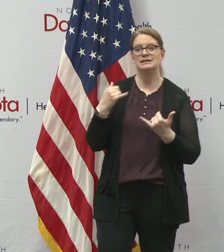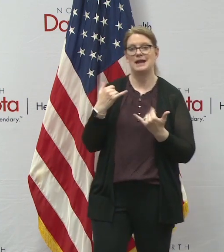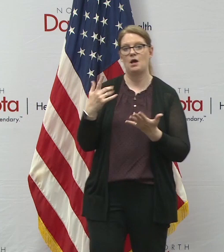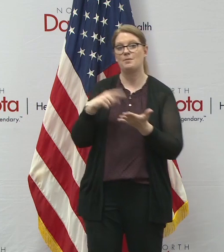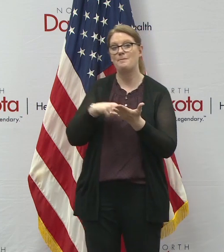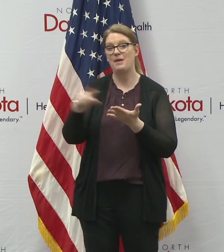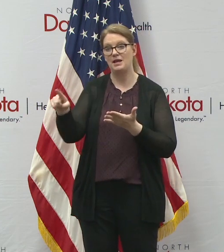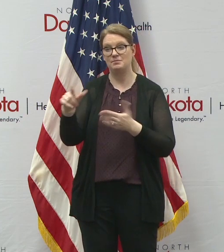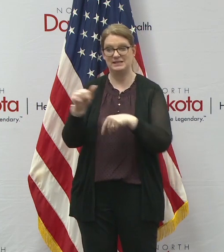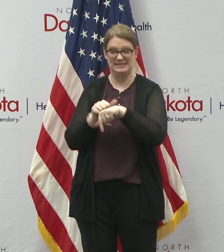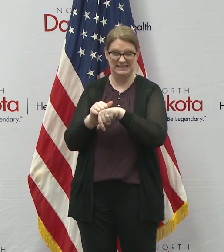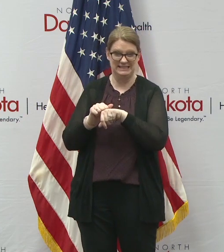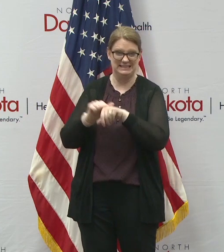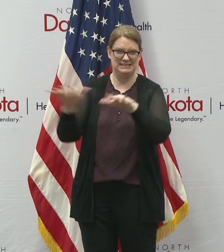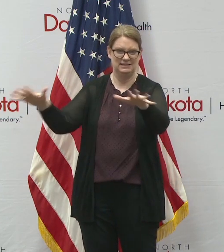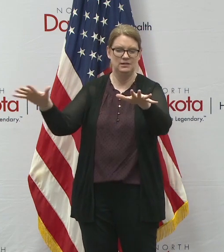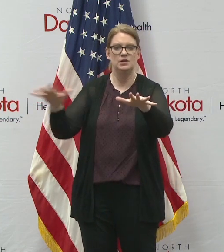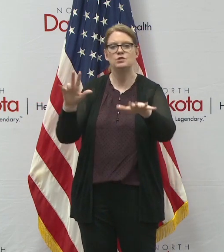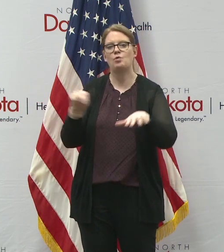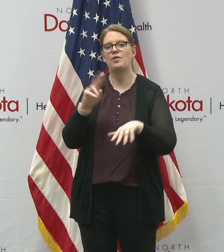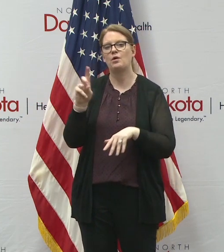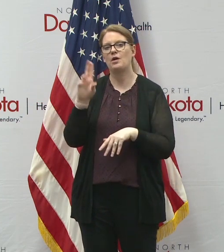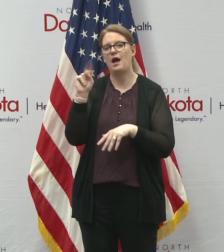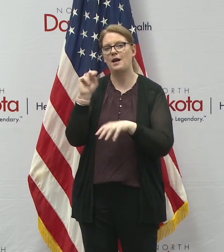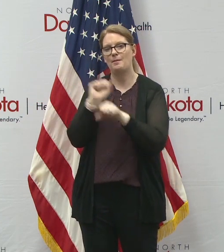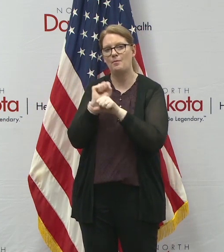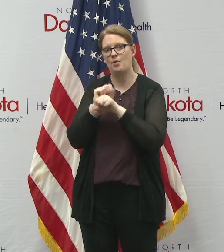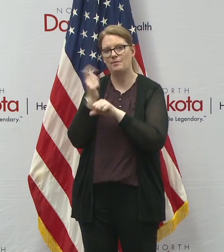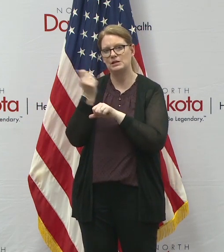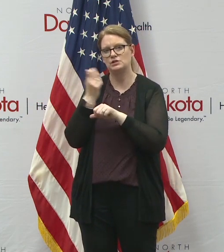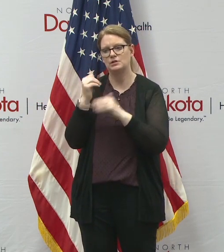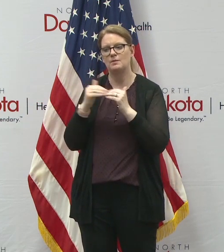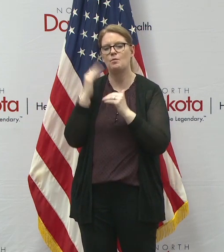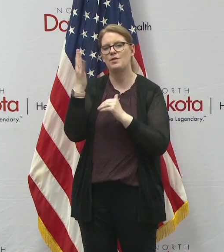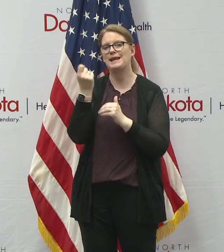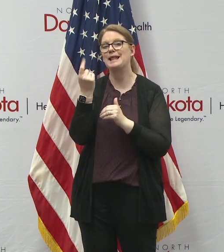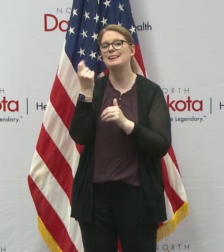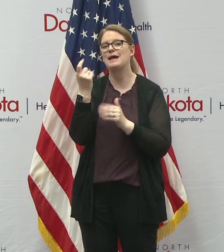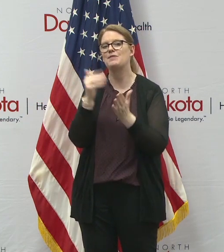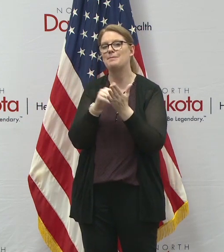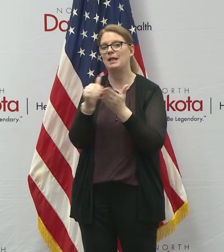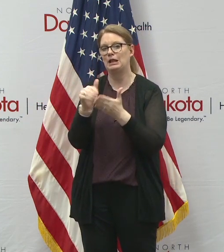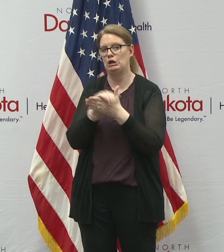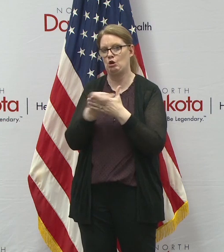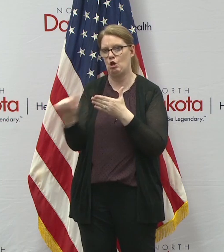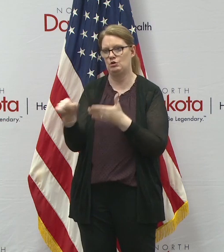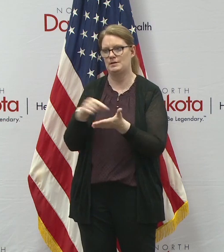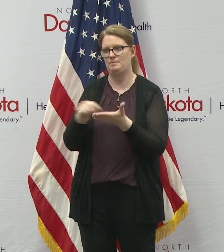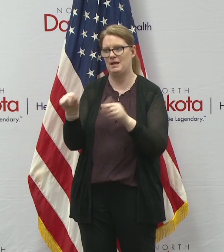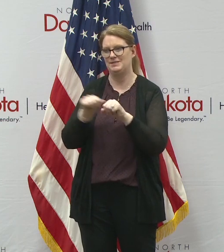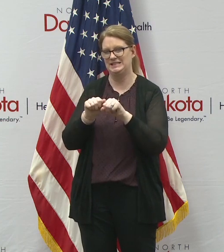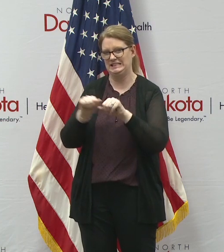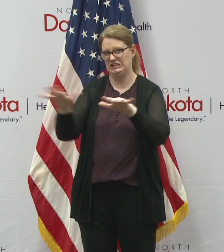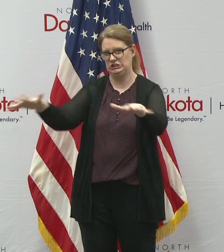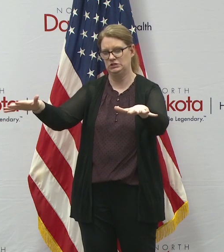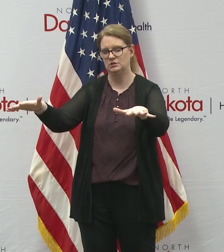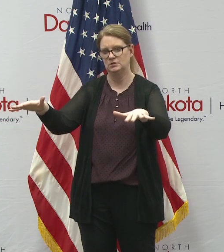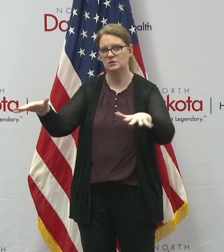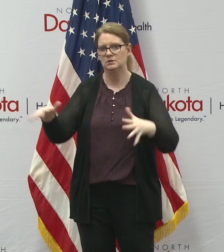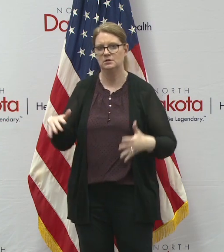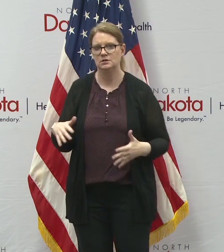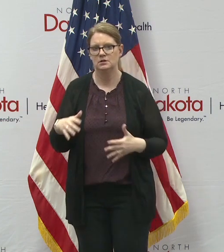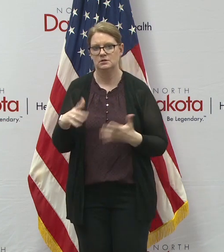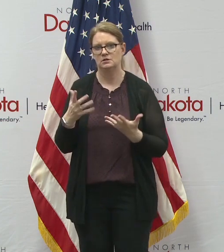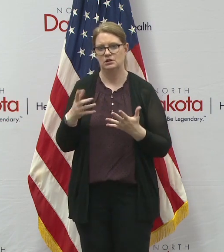today from the North Dakota Unemployment Insurance, more than $11 million in payments today. This should be in the accounts